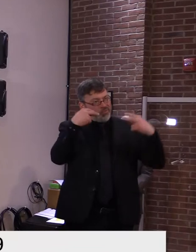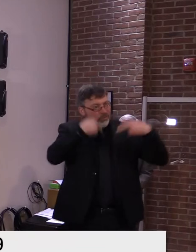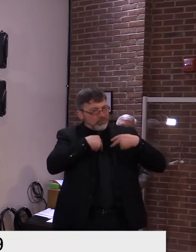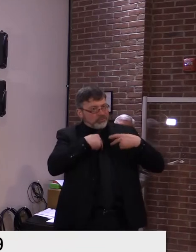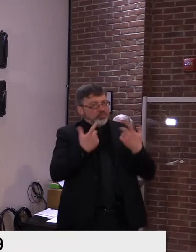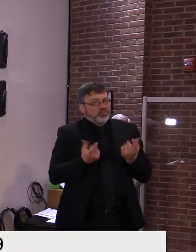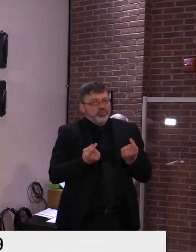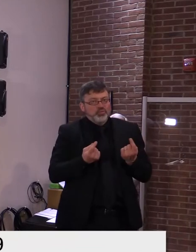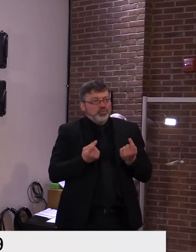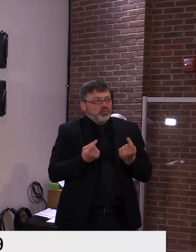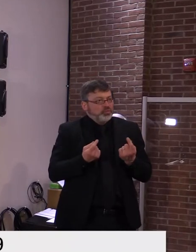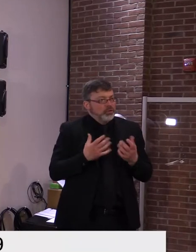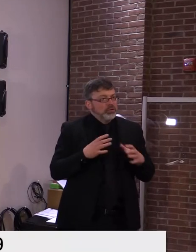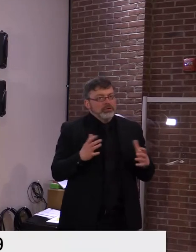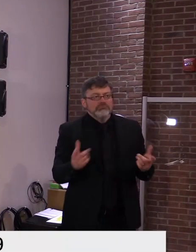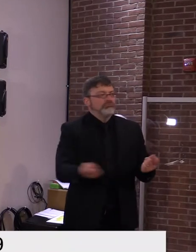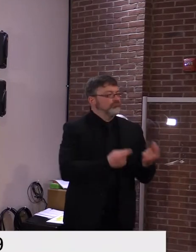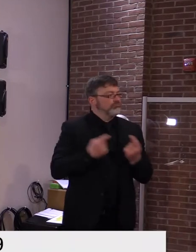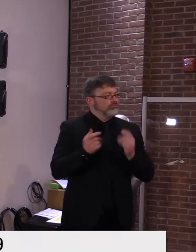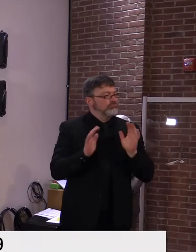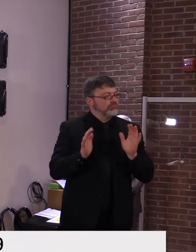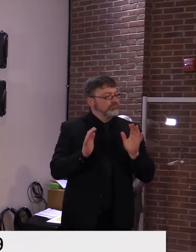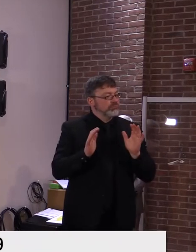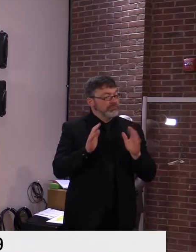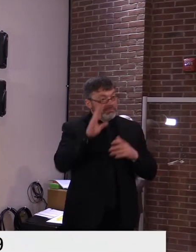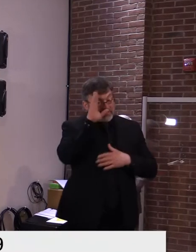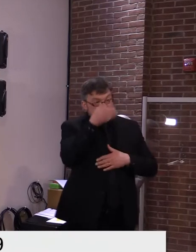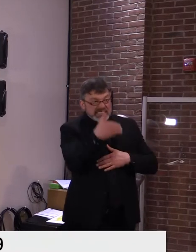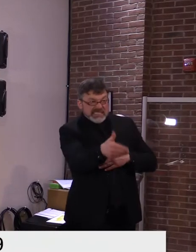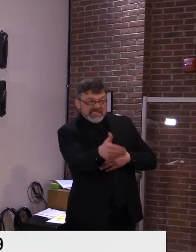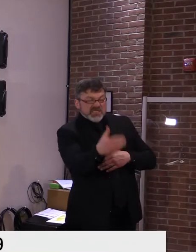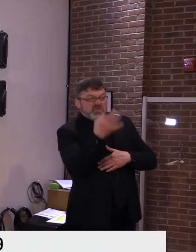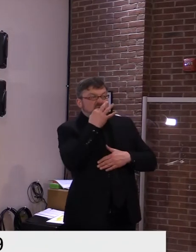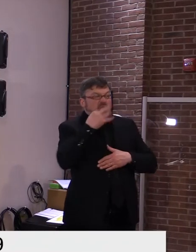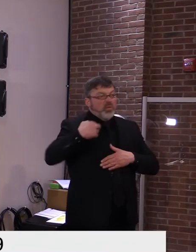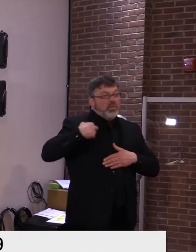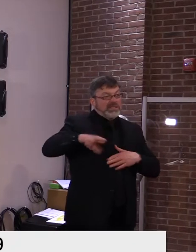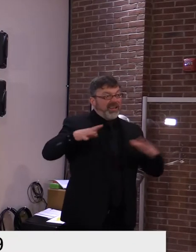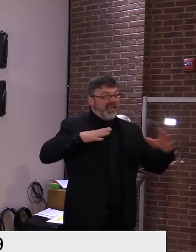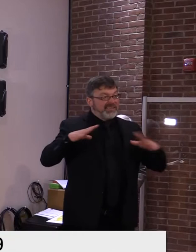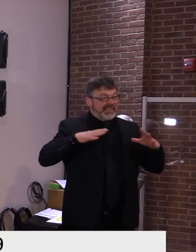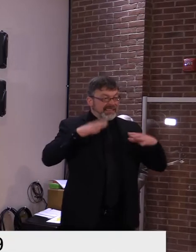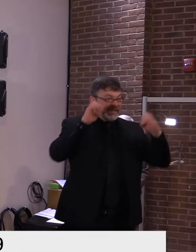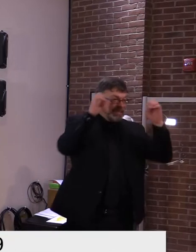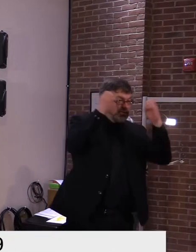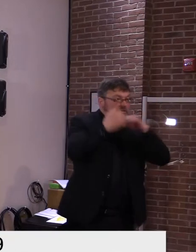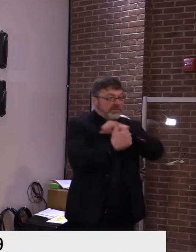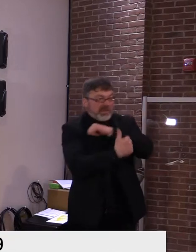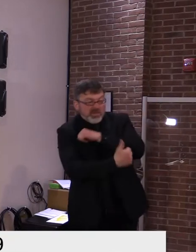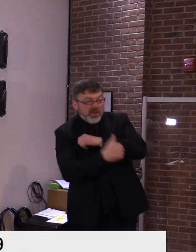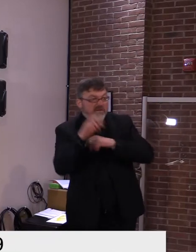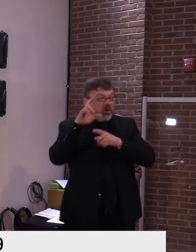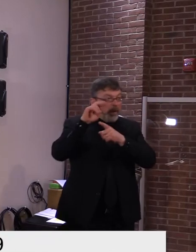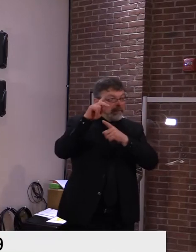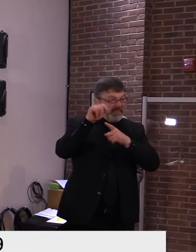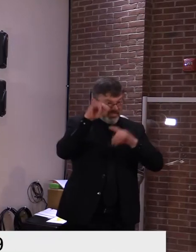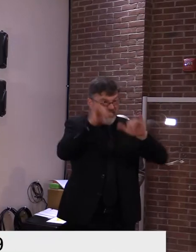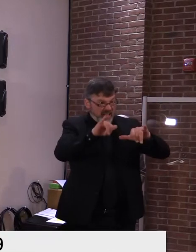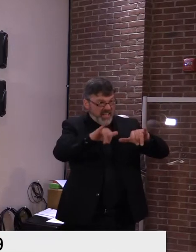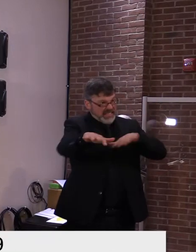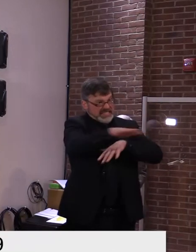Passover, followed by Easter, and then Ramadan soon after. If you celebrate any of these holidays, you're